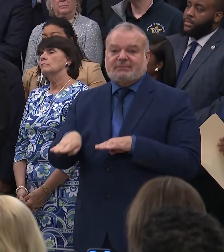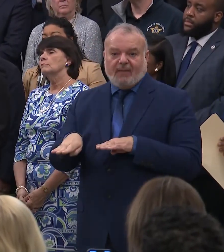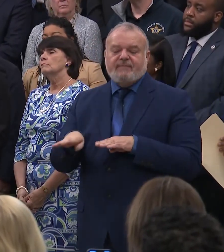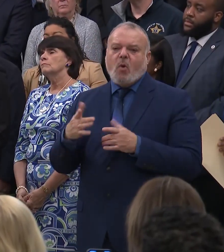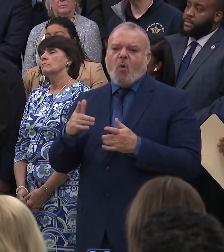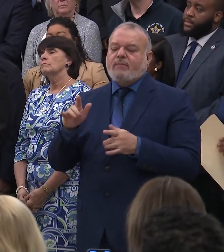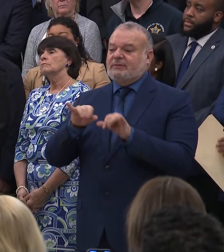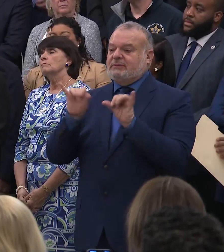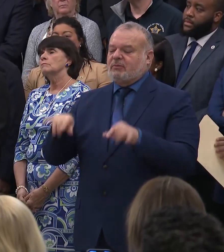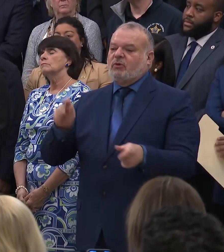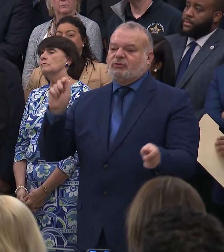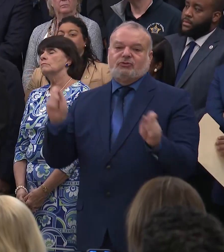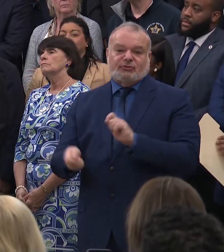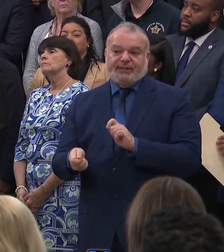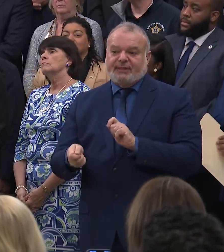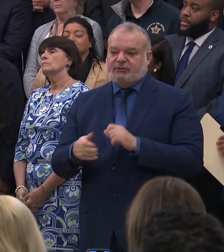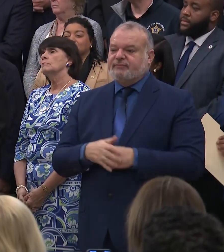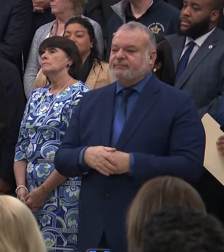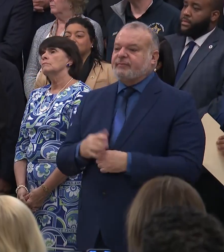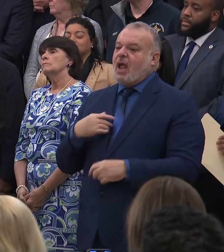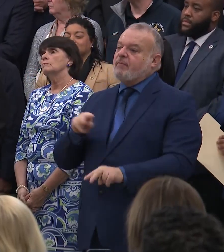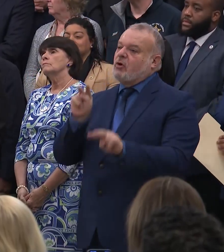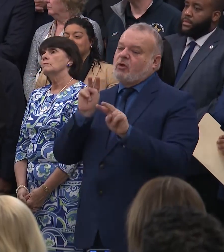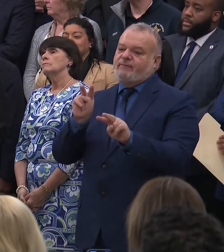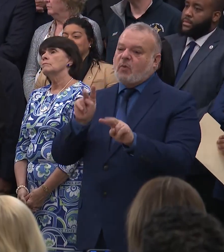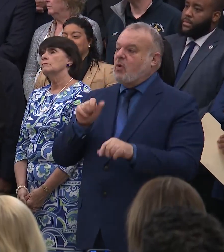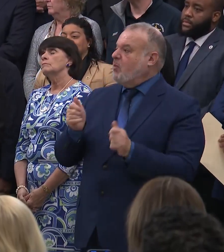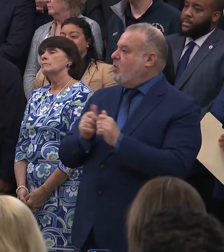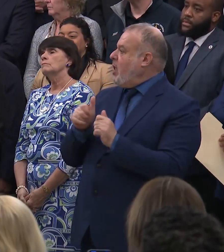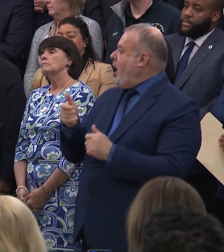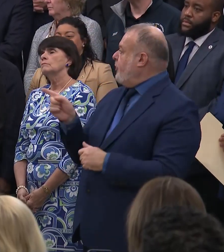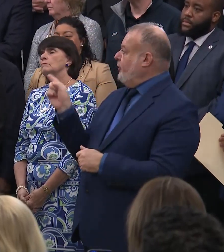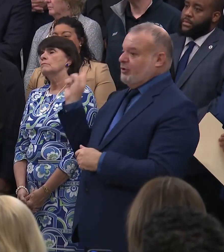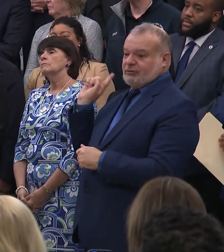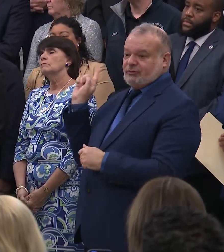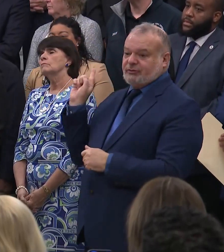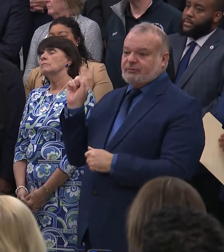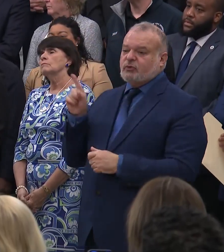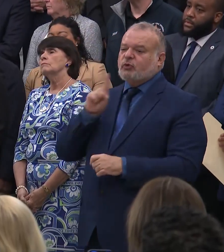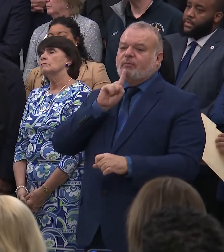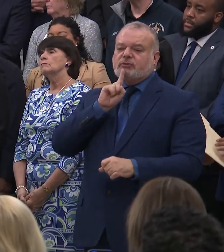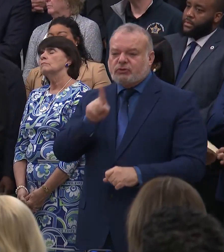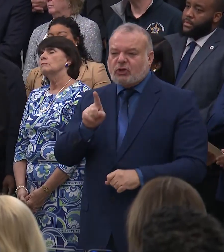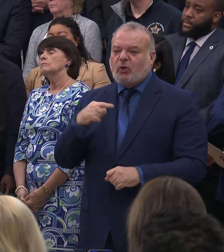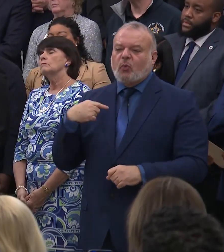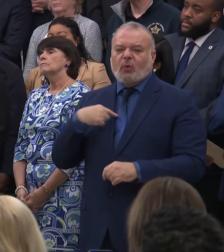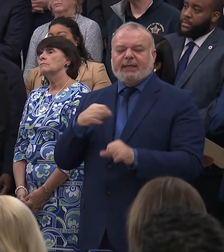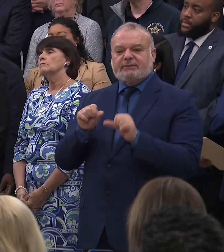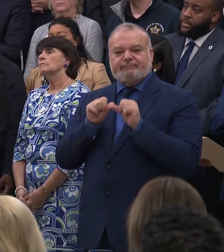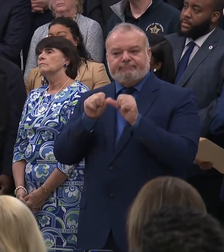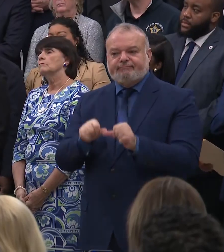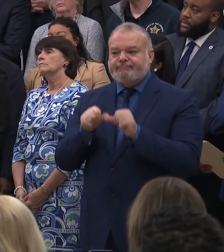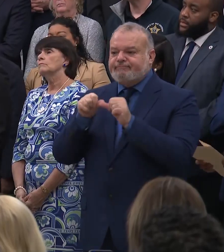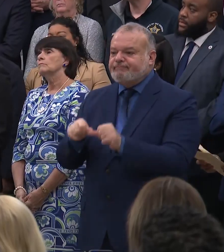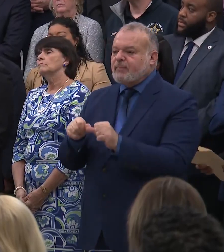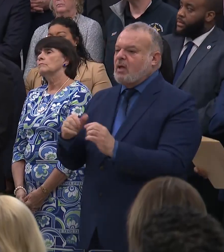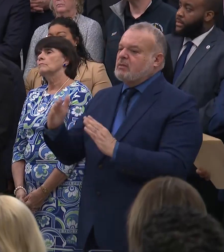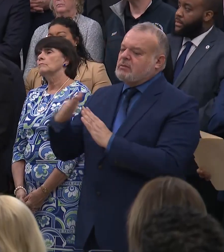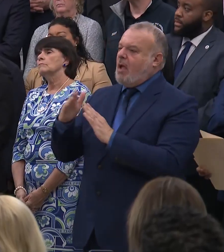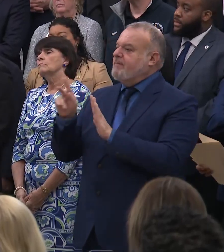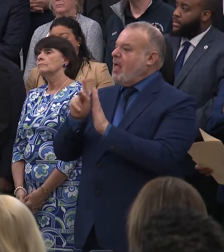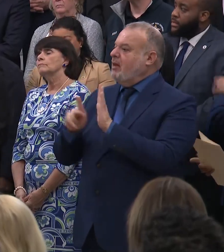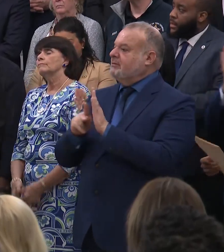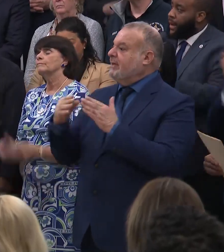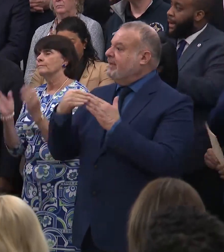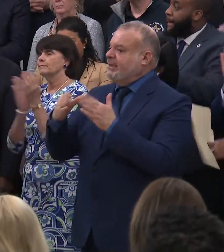Control Commission, and other elected officials to make sure that we remain as one of the top policy leaders for cannabis in the country. Thank